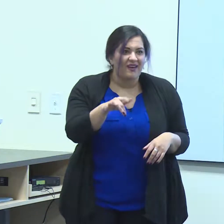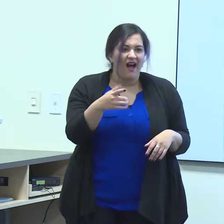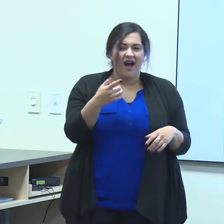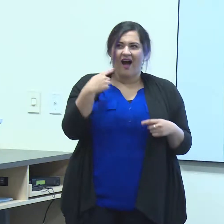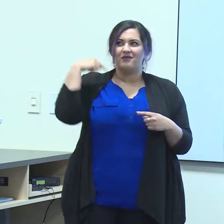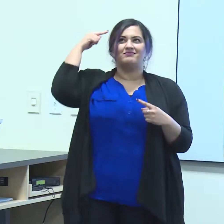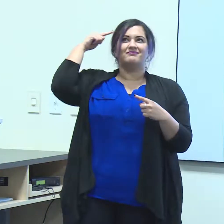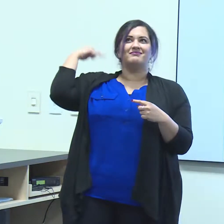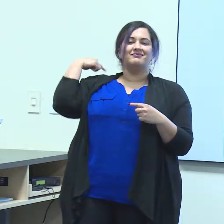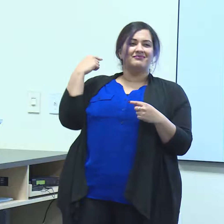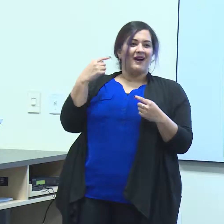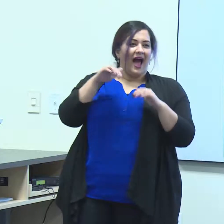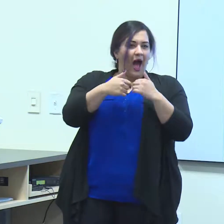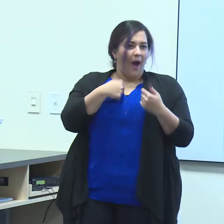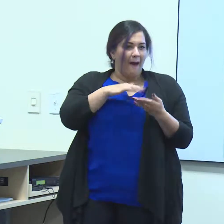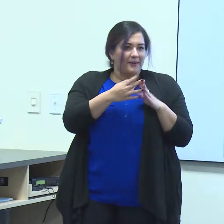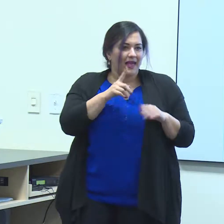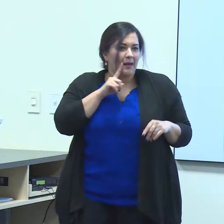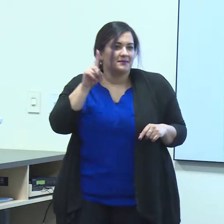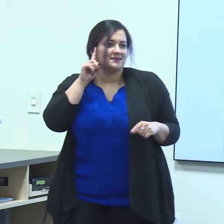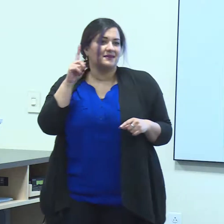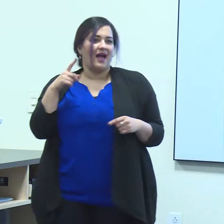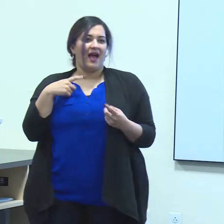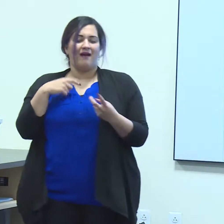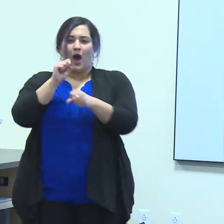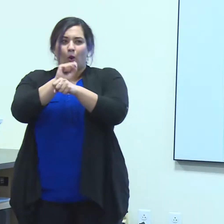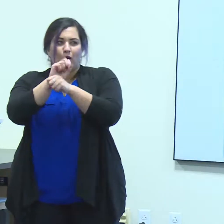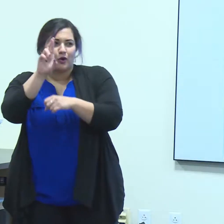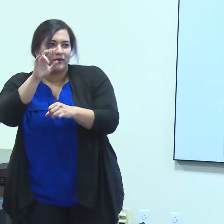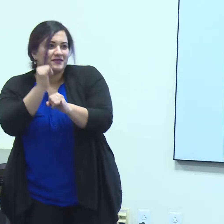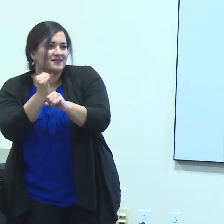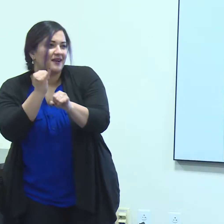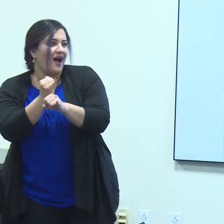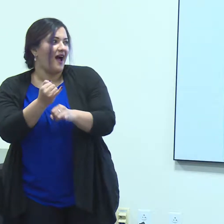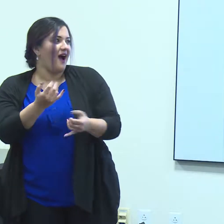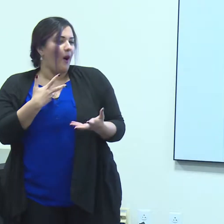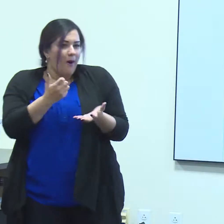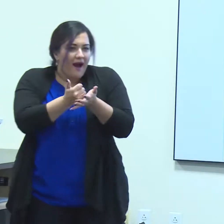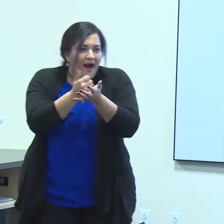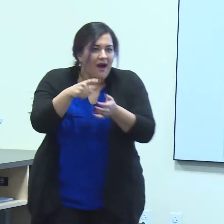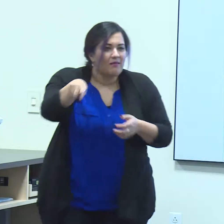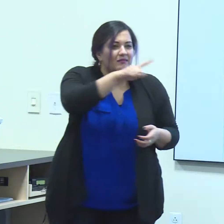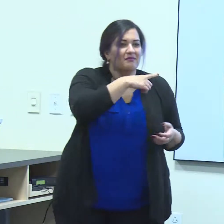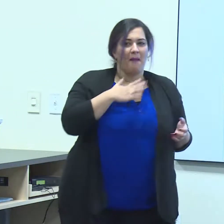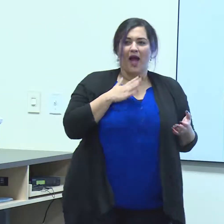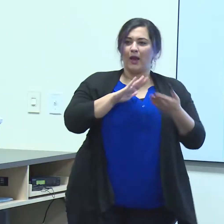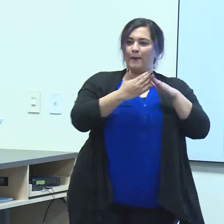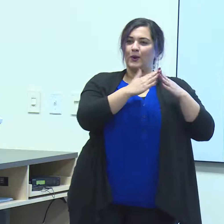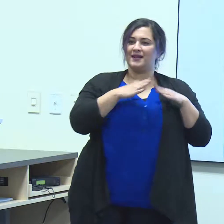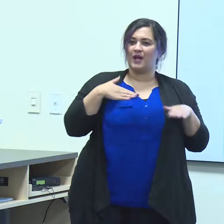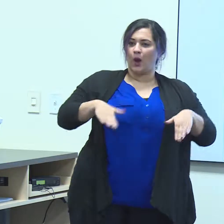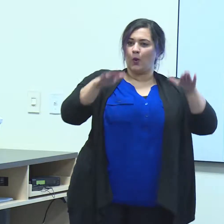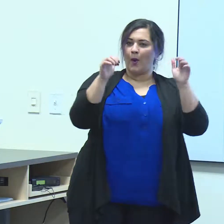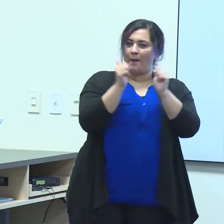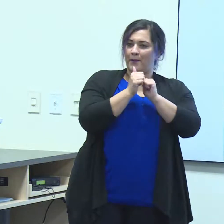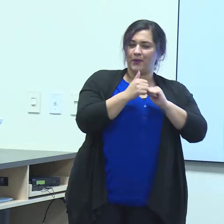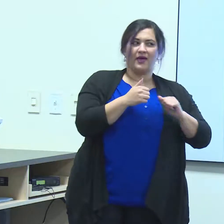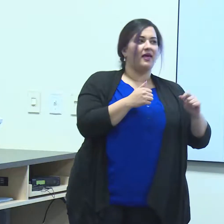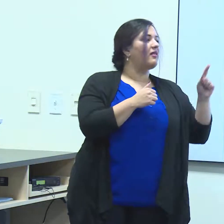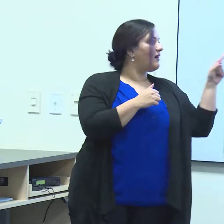it. I was already trying to learn how I became deaf and working at the deaf school, and I wanted to help my